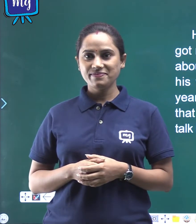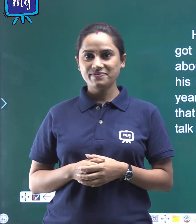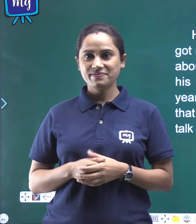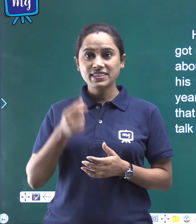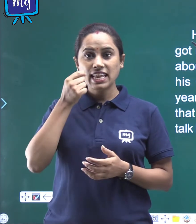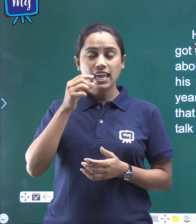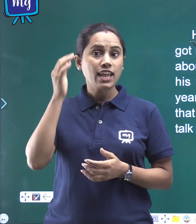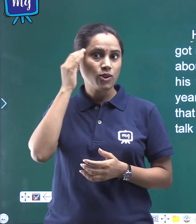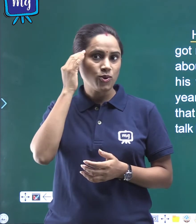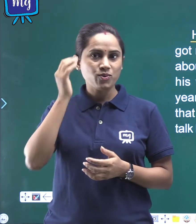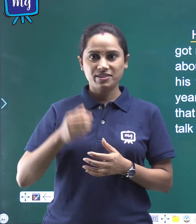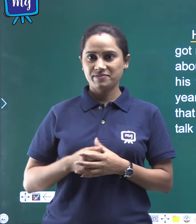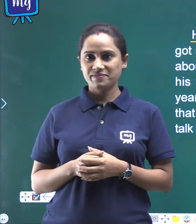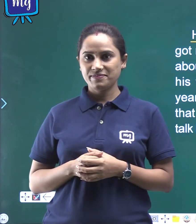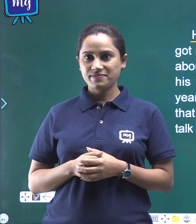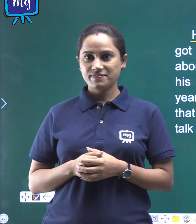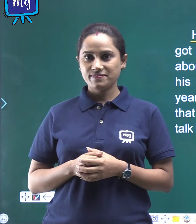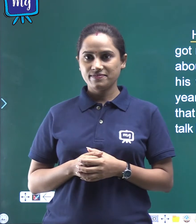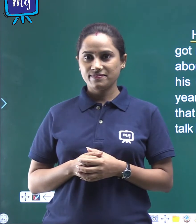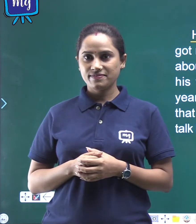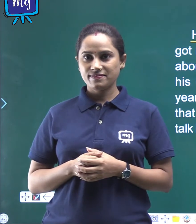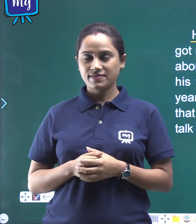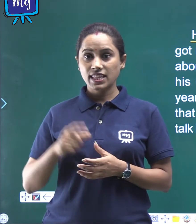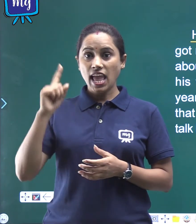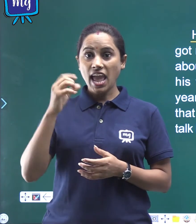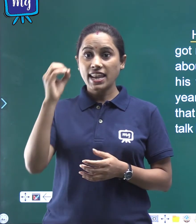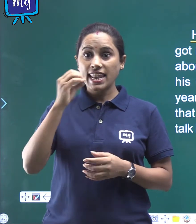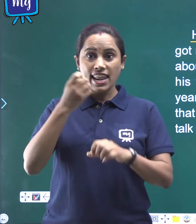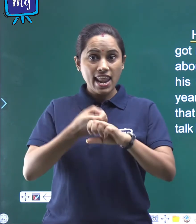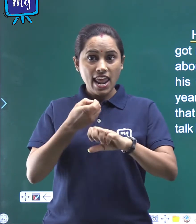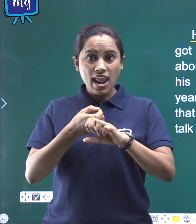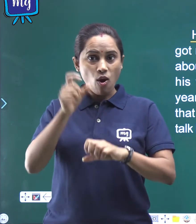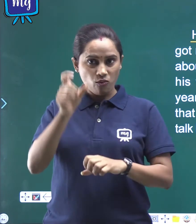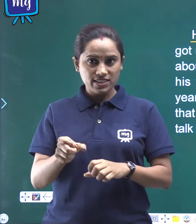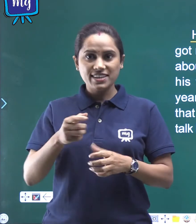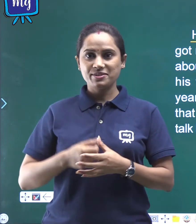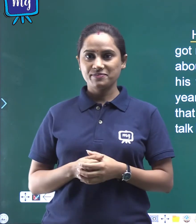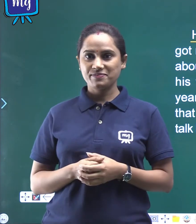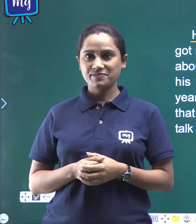He knew an officer